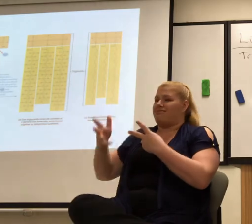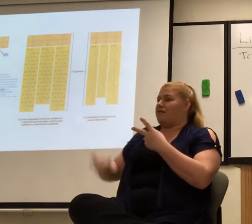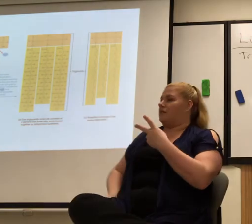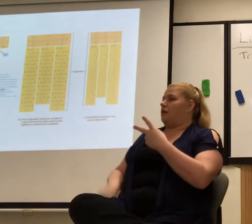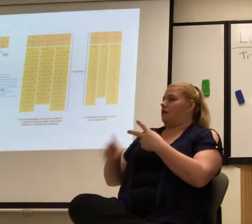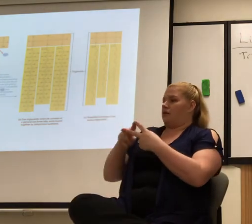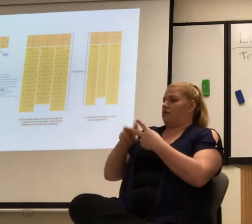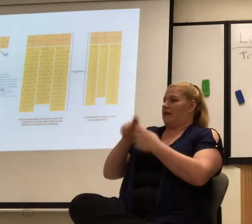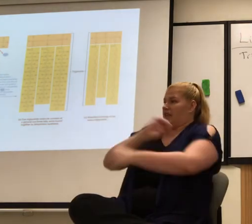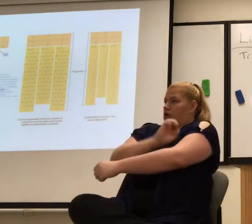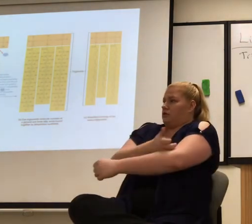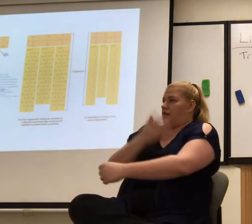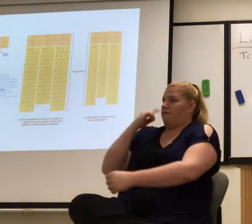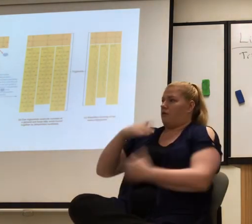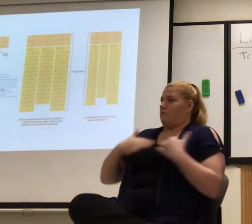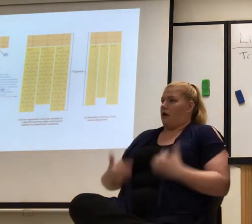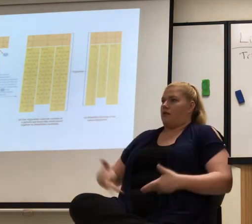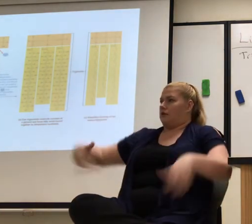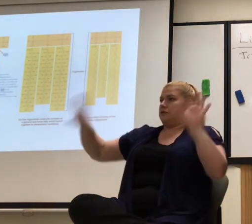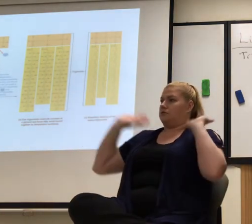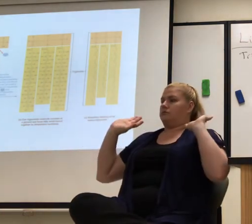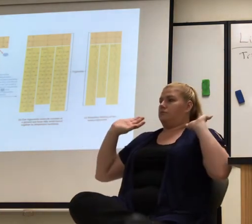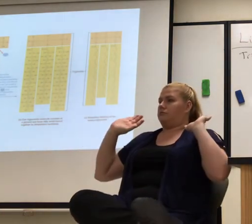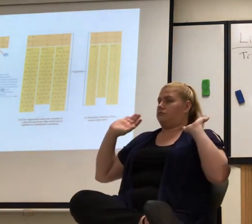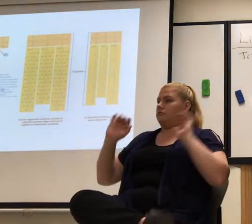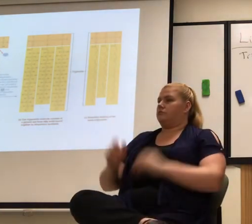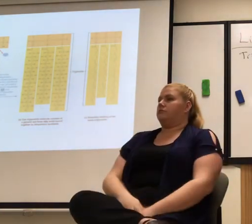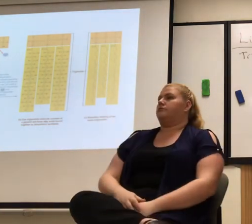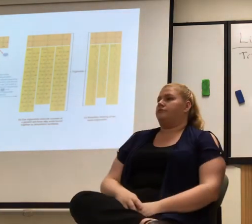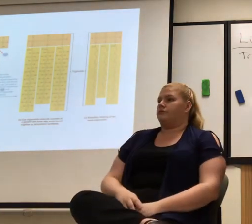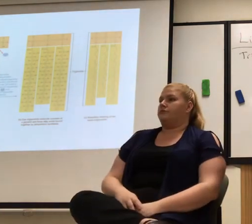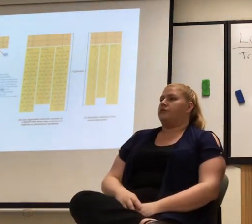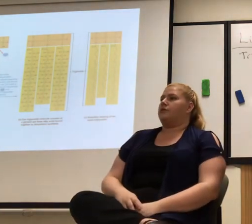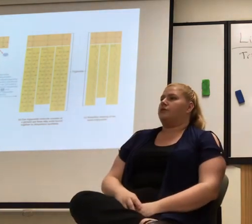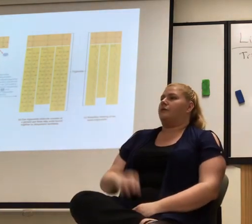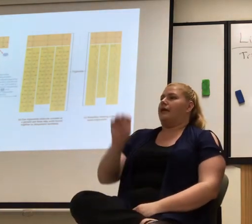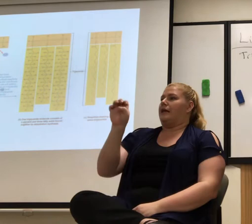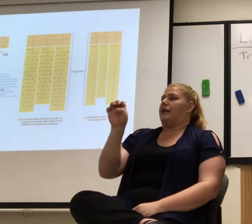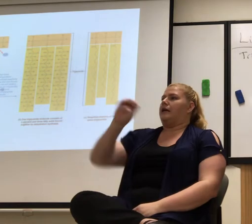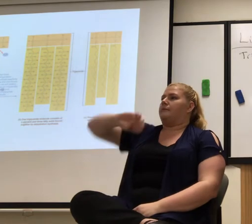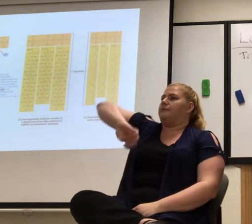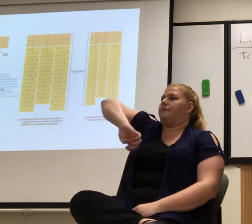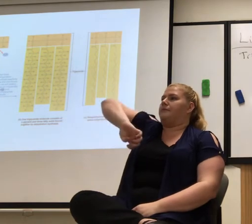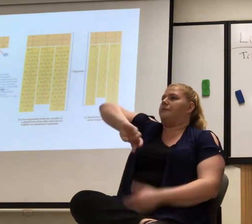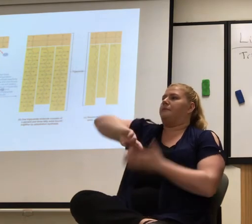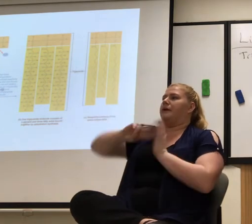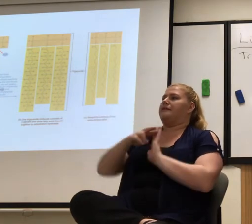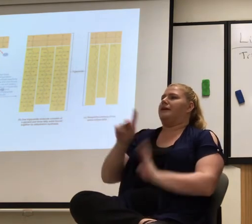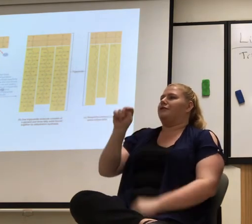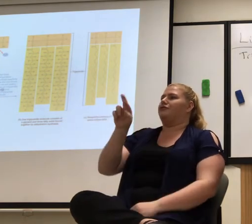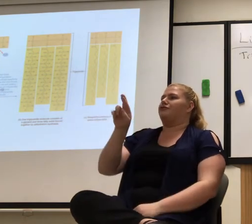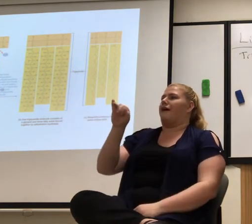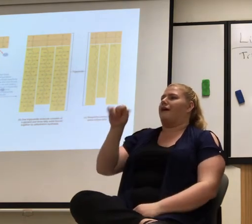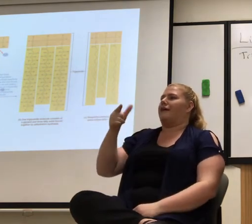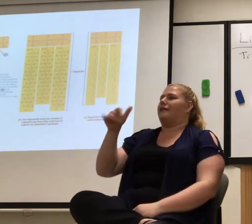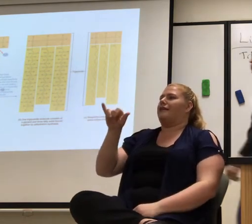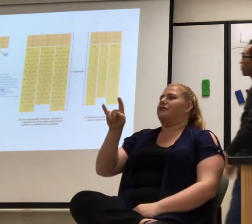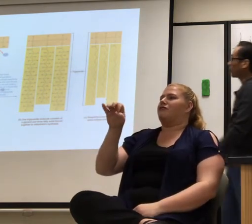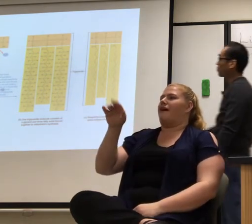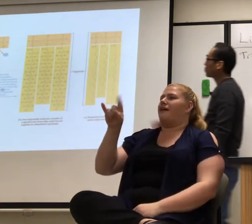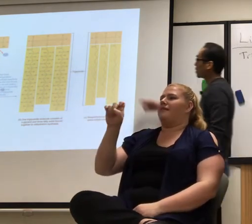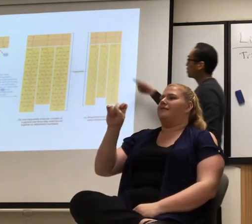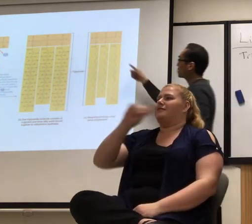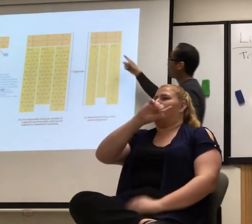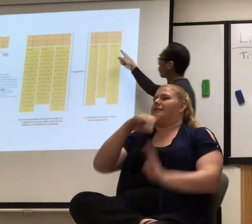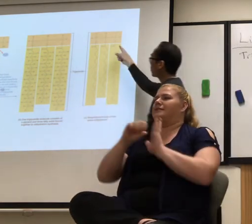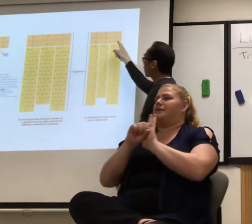I'm going to draw like an upside down E as a simplified form of triglyceride, because there's three things here. On top